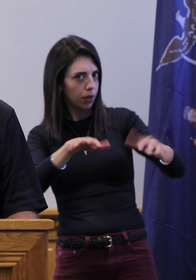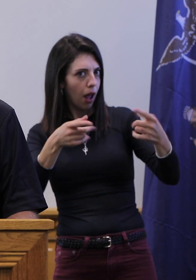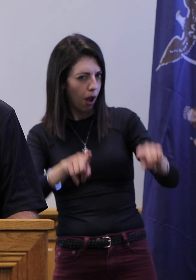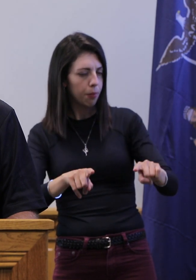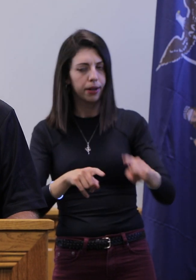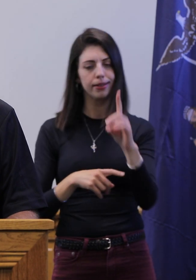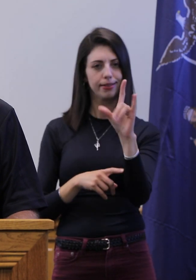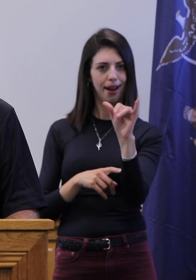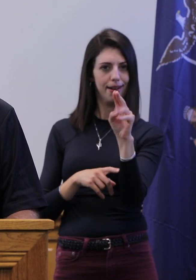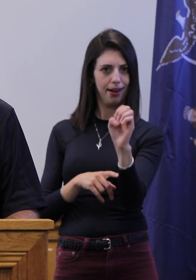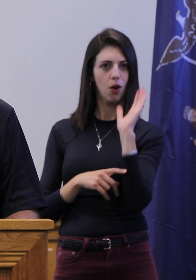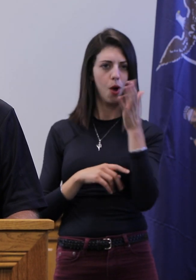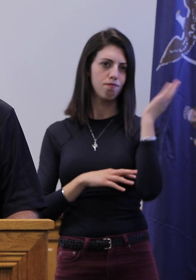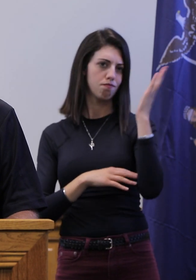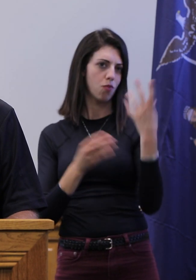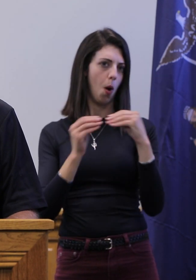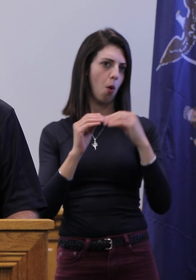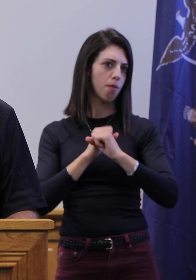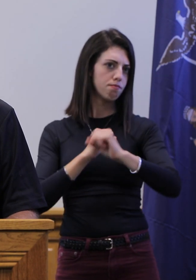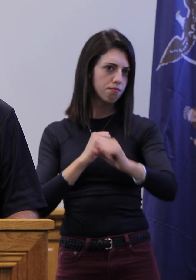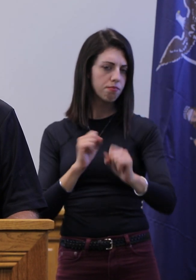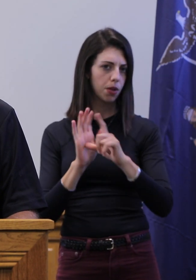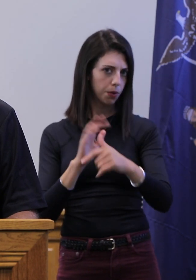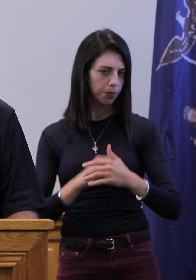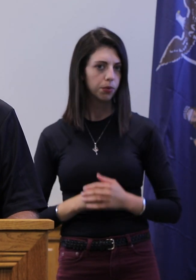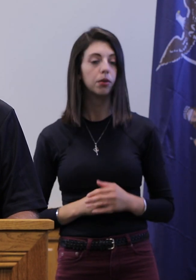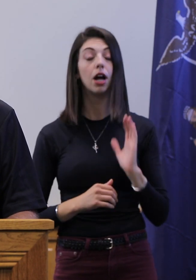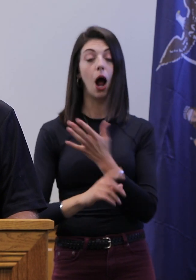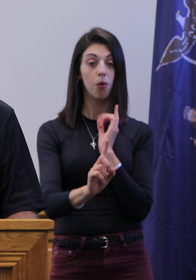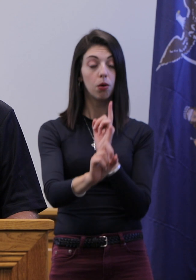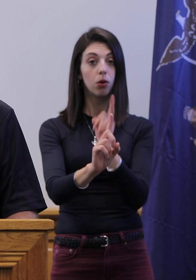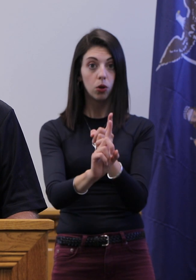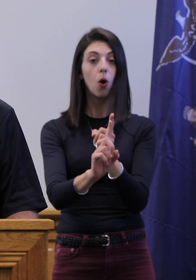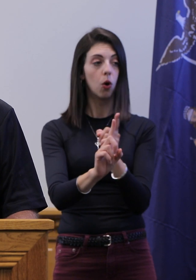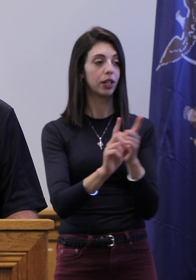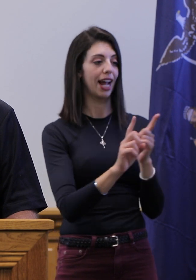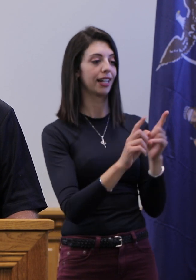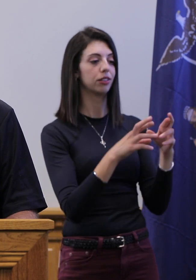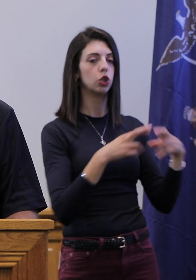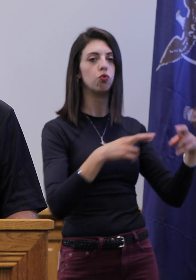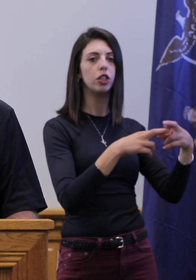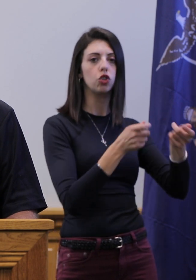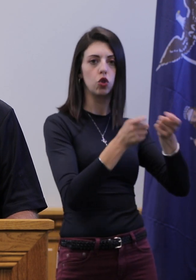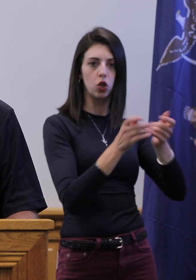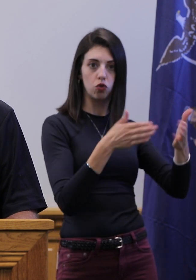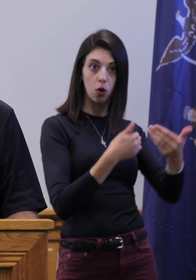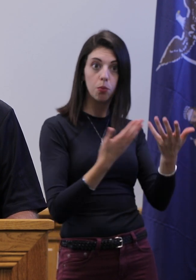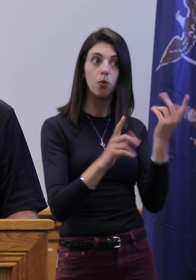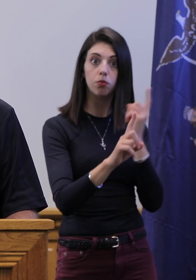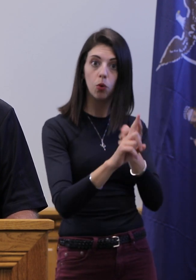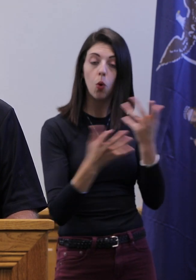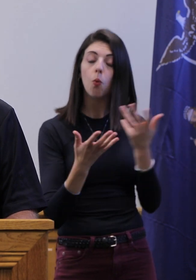in a few minutes. Our goal, and the goal of the Central New York Regional Control Room, is to keep our residents safe and